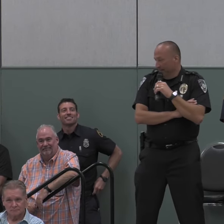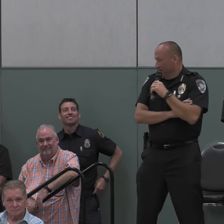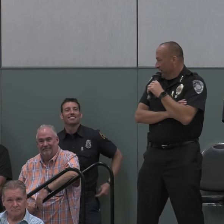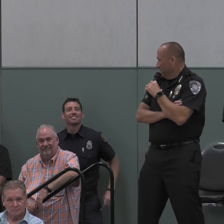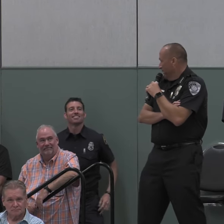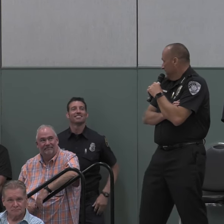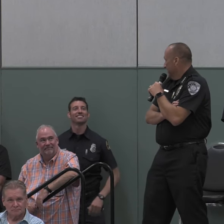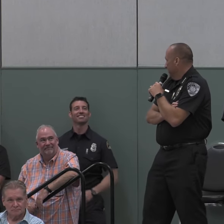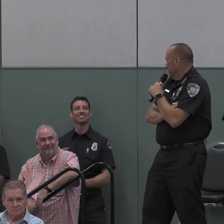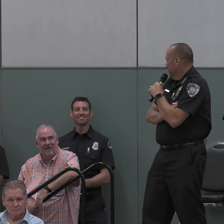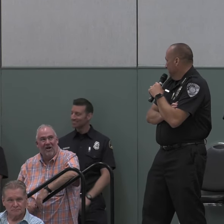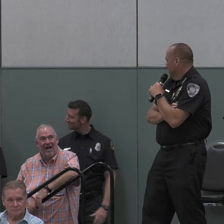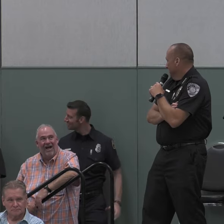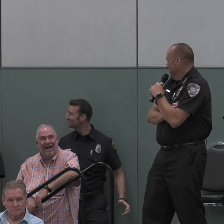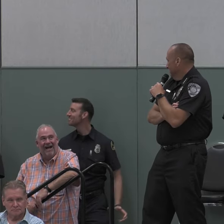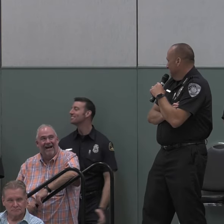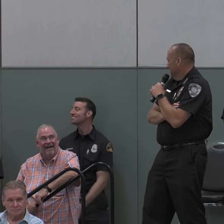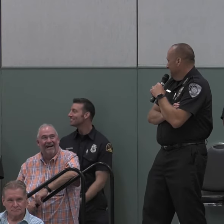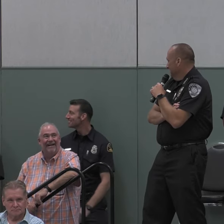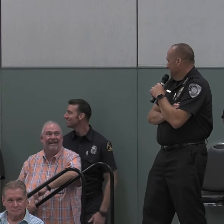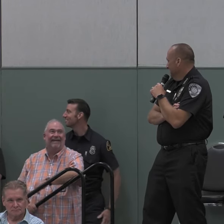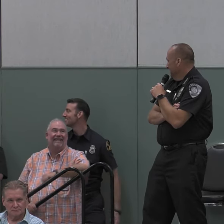I'm going to need a bigger budget.